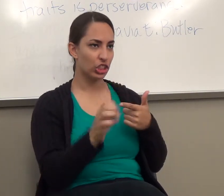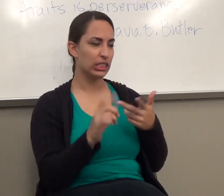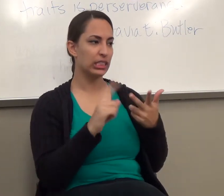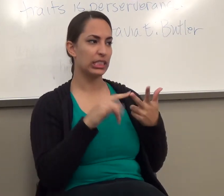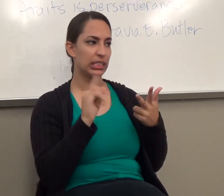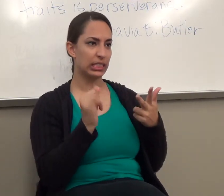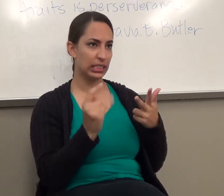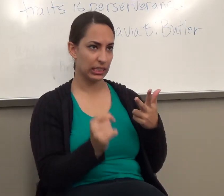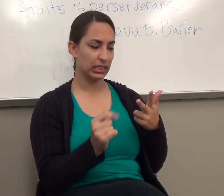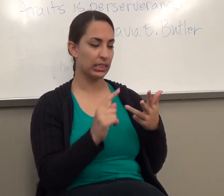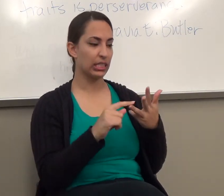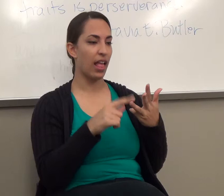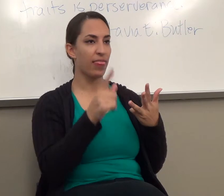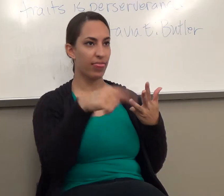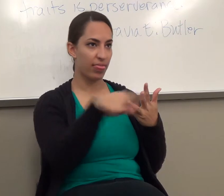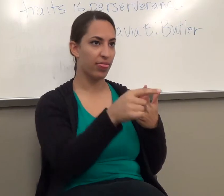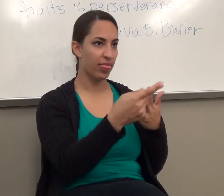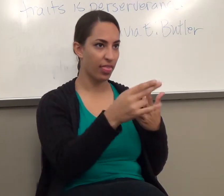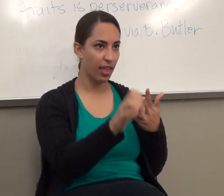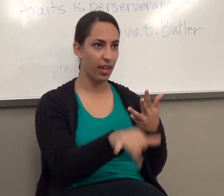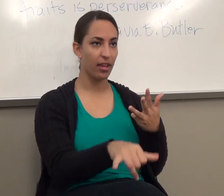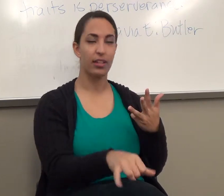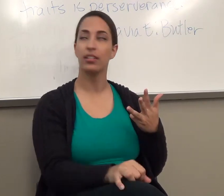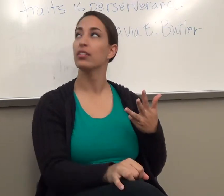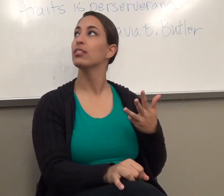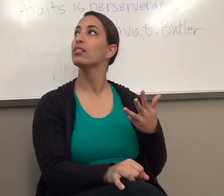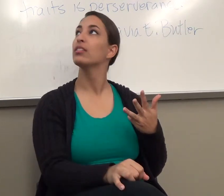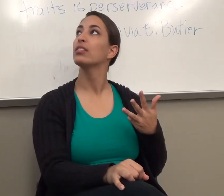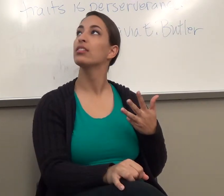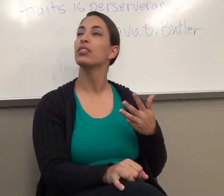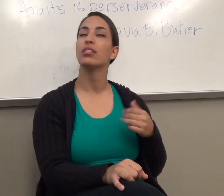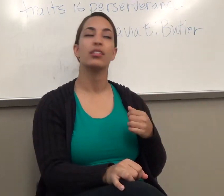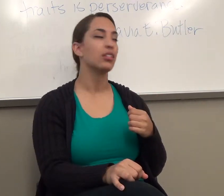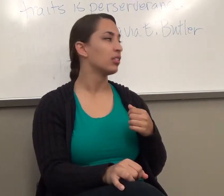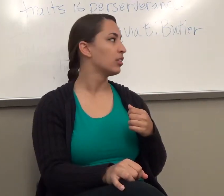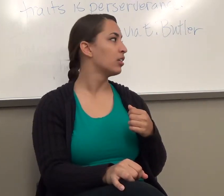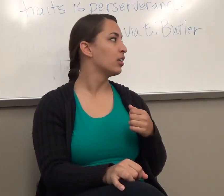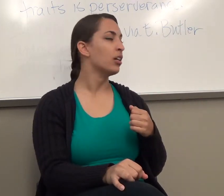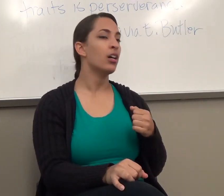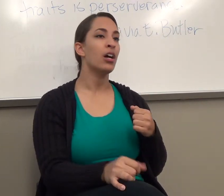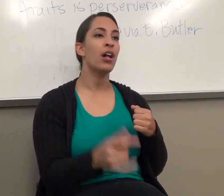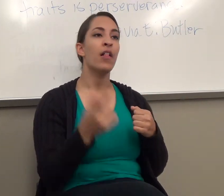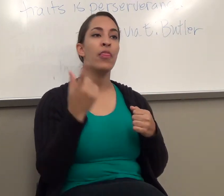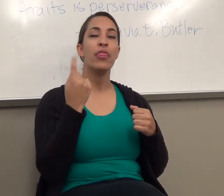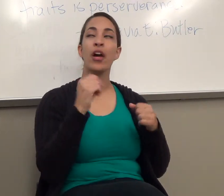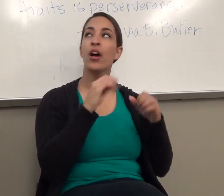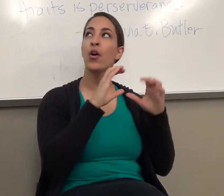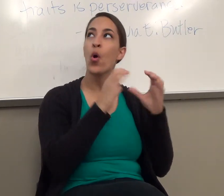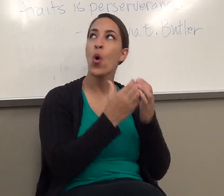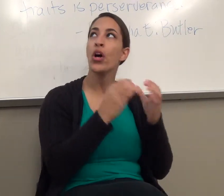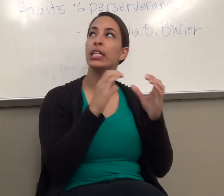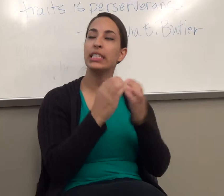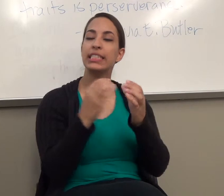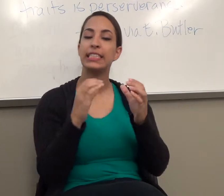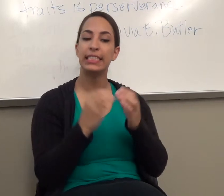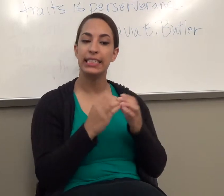and they. So the courses goes with